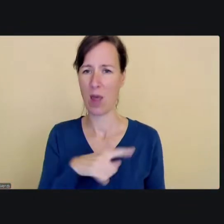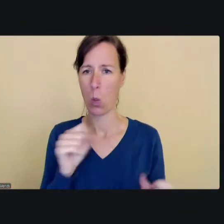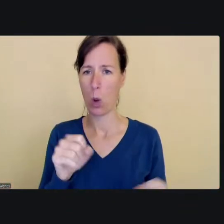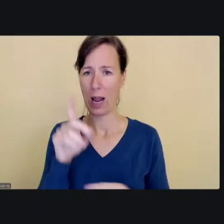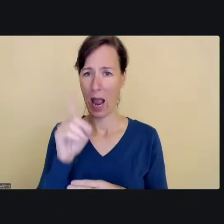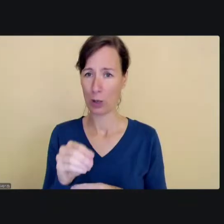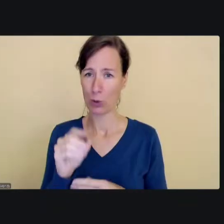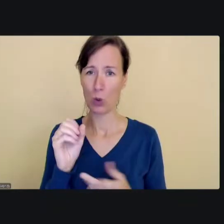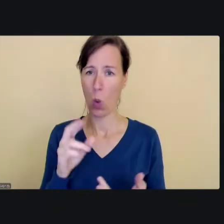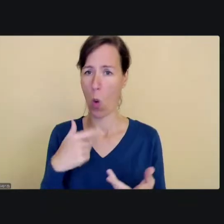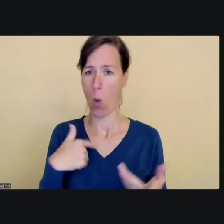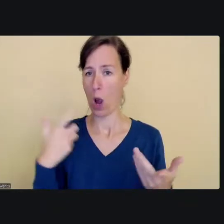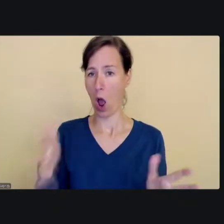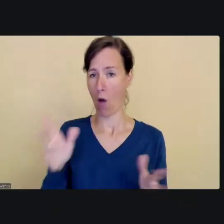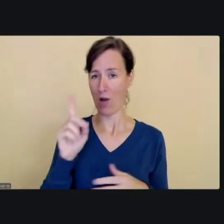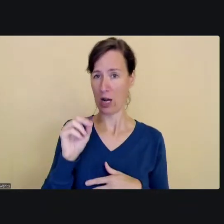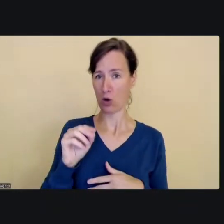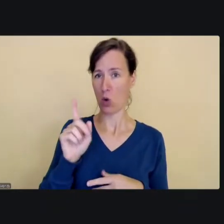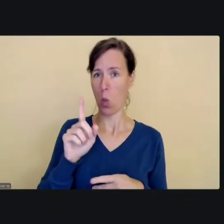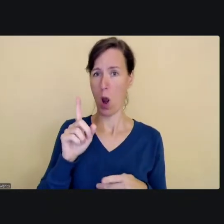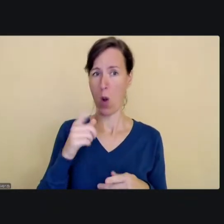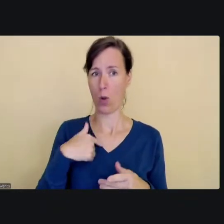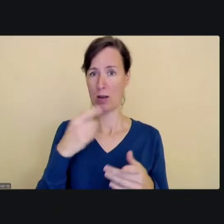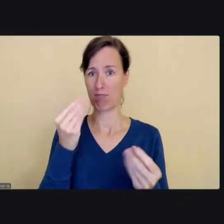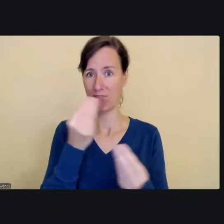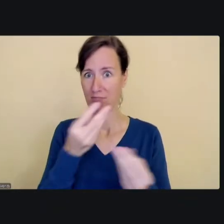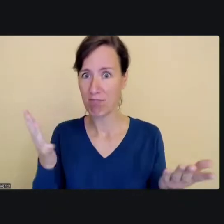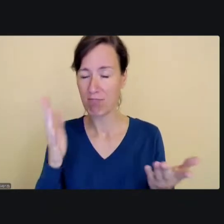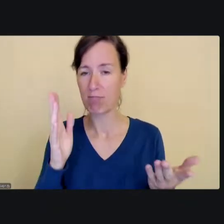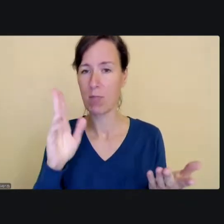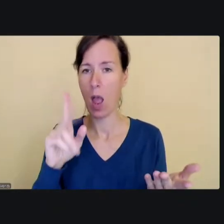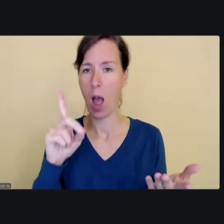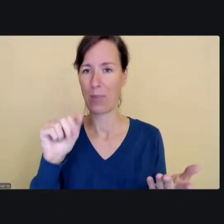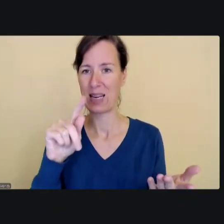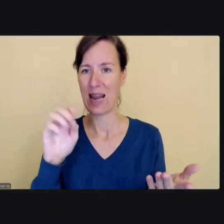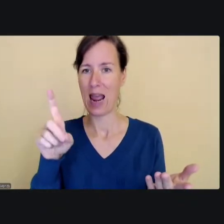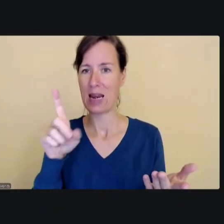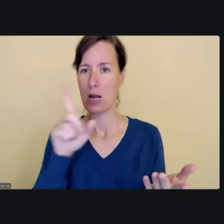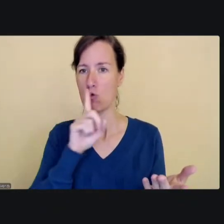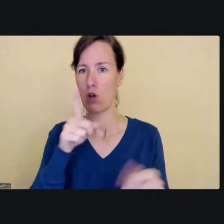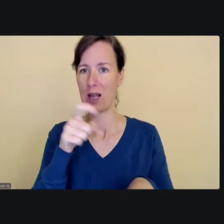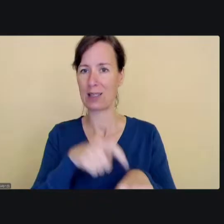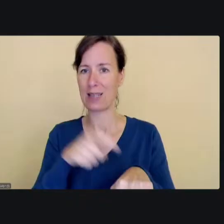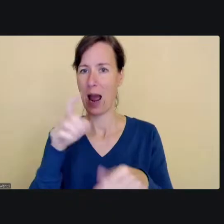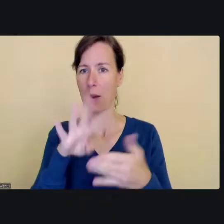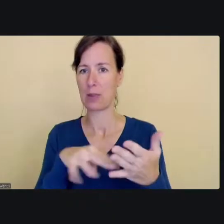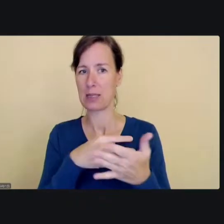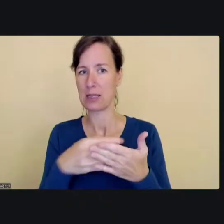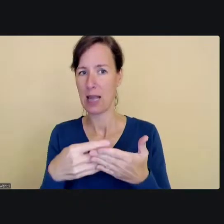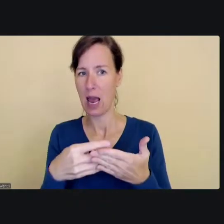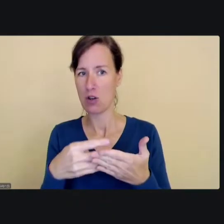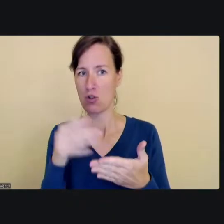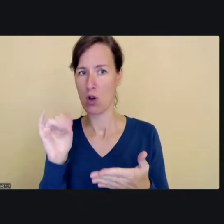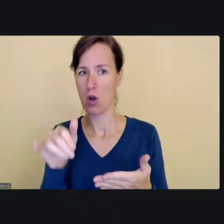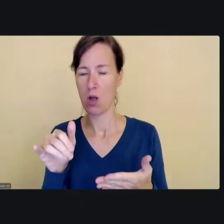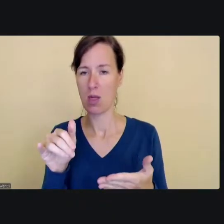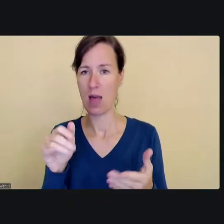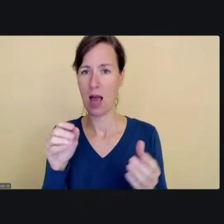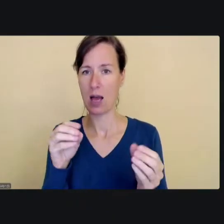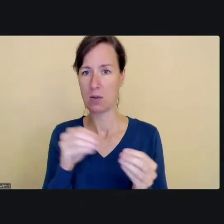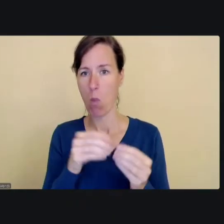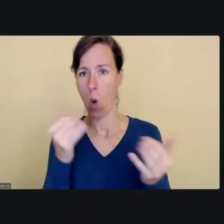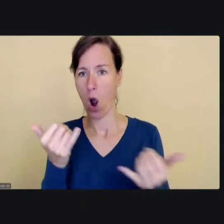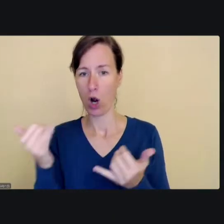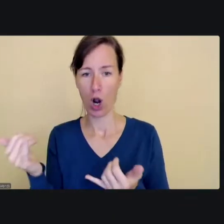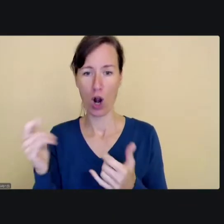it, where there's a updated schedule, maybe online, that's a little more real time than what the newsletter is that hits the houses?